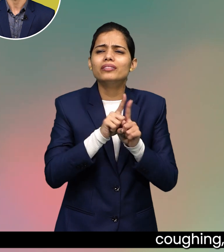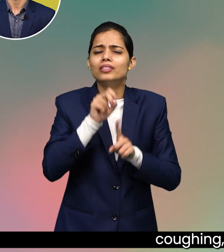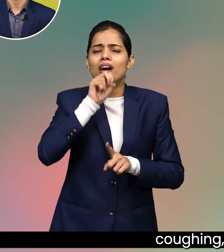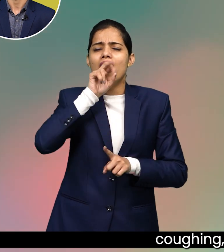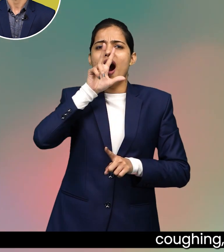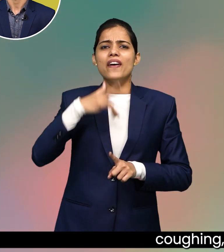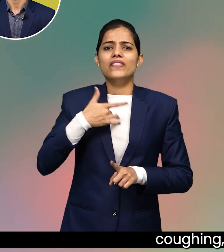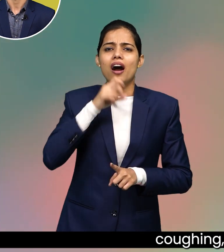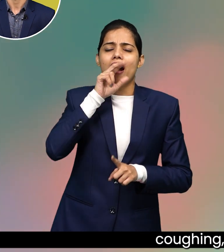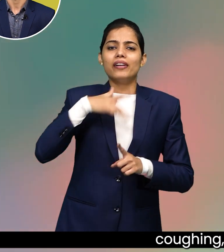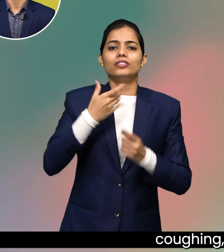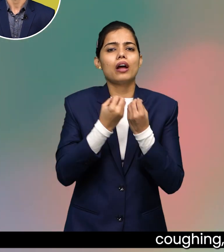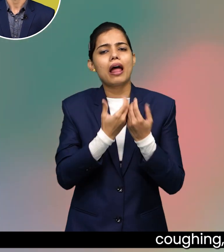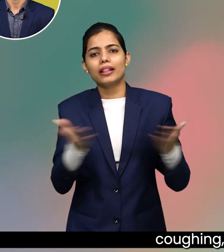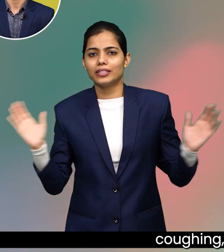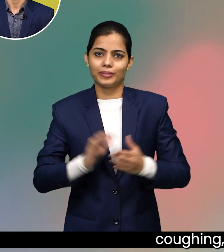etc.